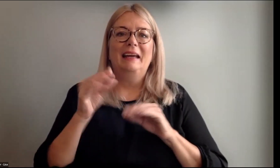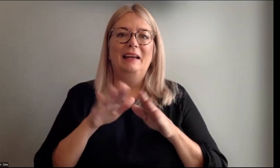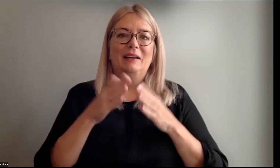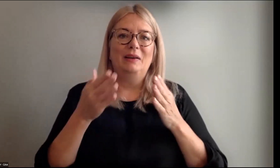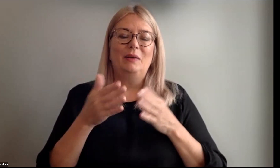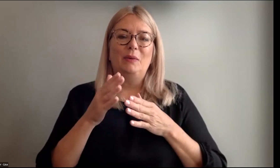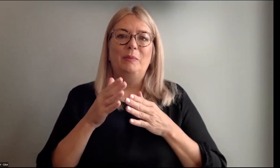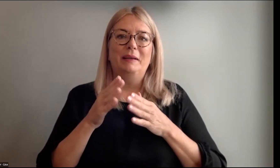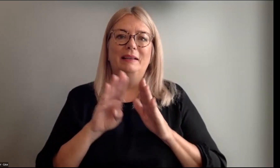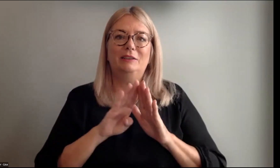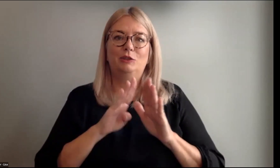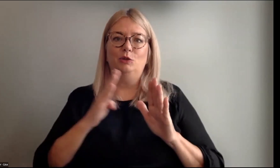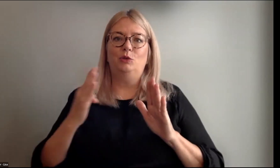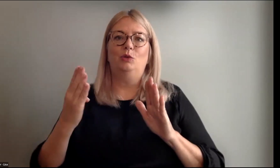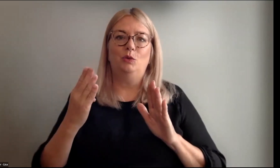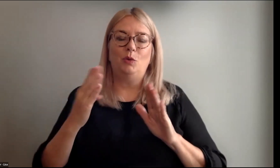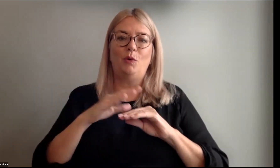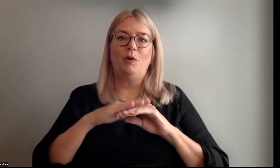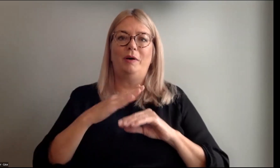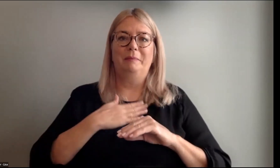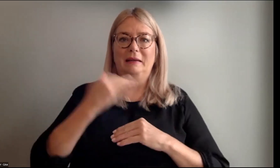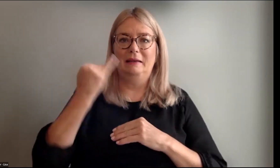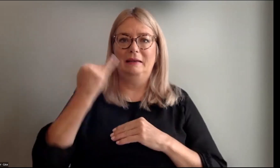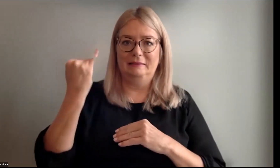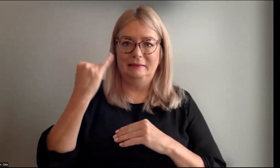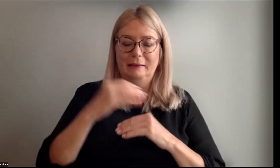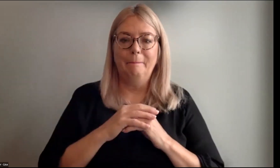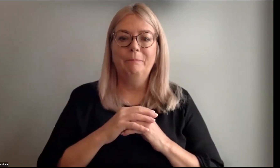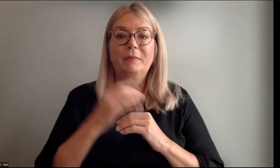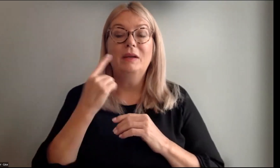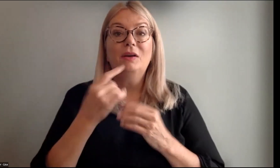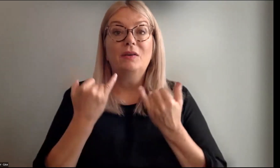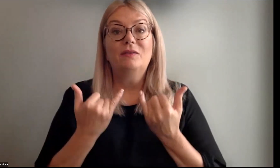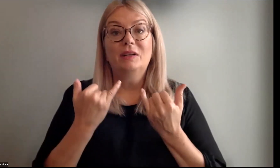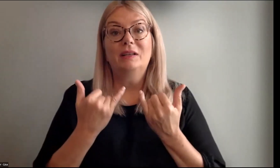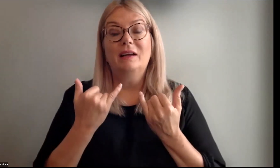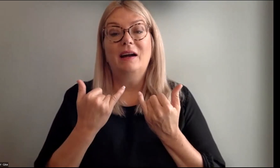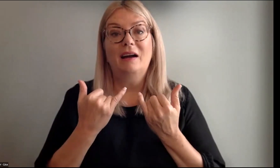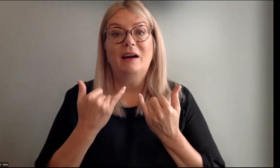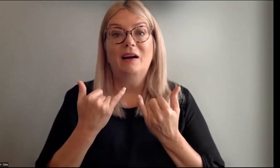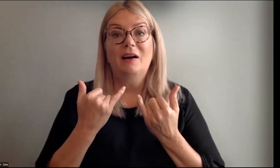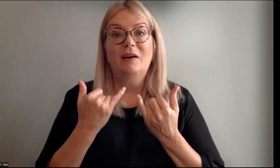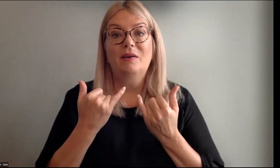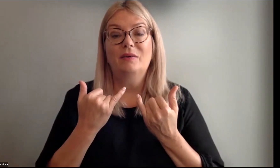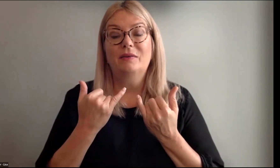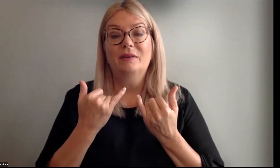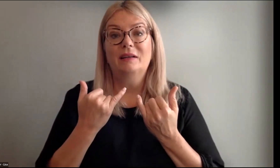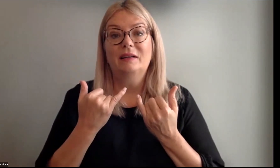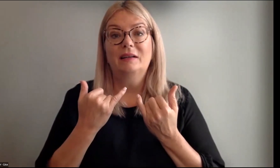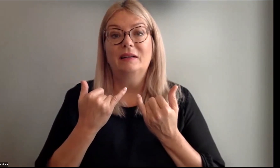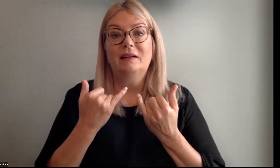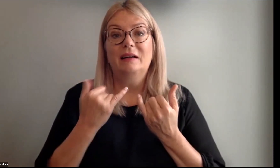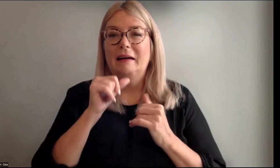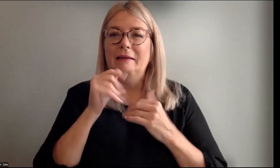that idea that I asked about. For now, I would just say I don't want to, shoot from the hip in terms